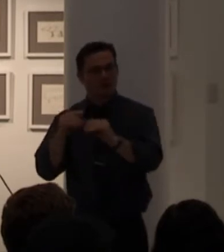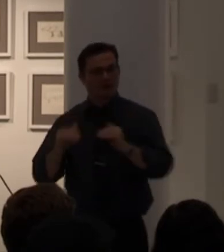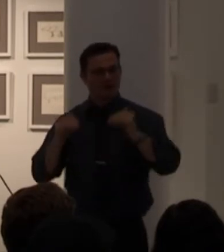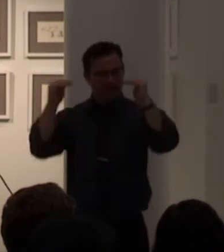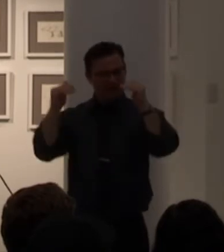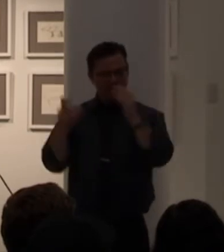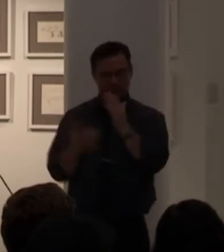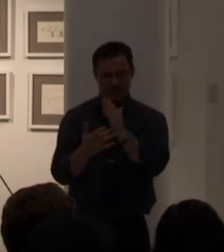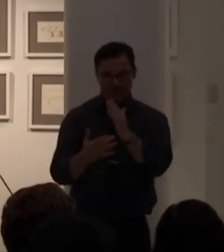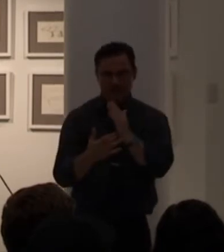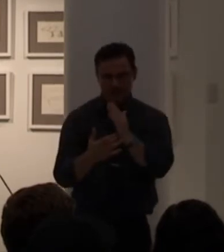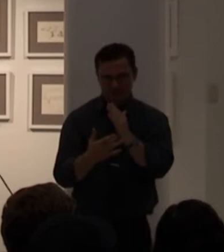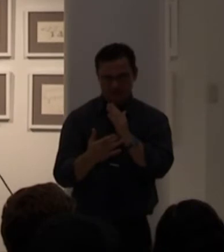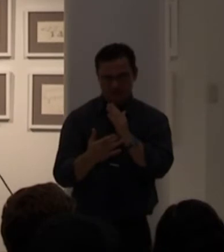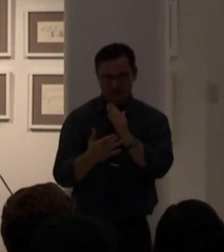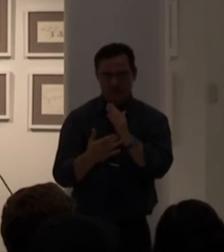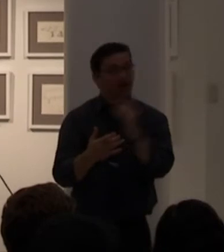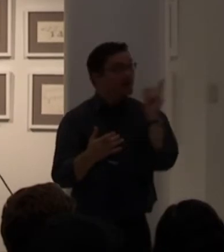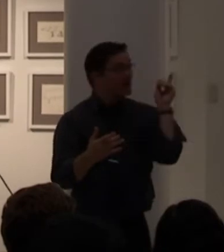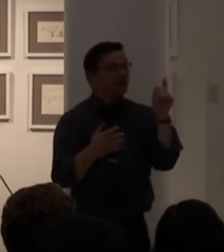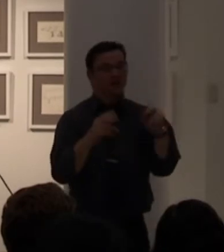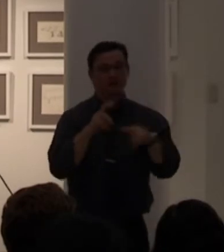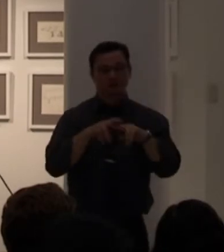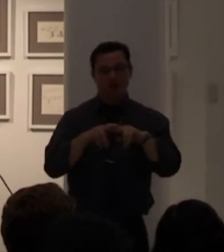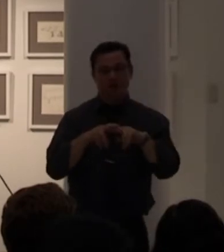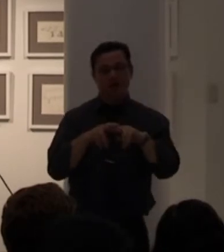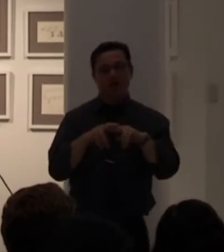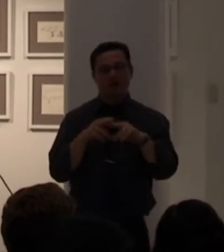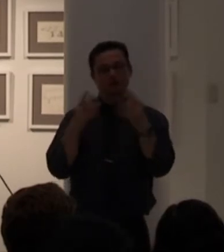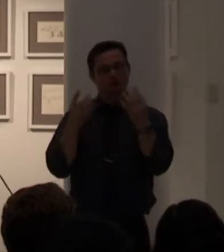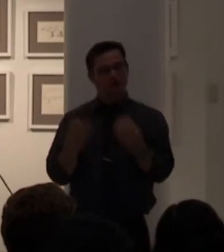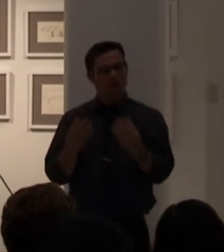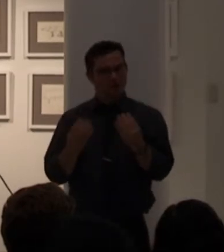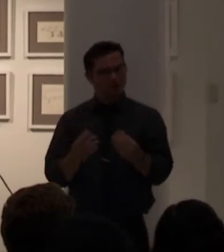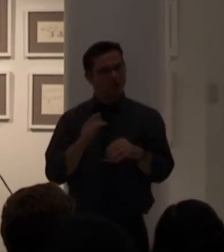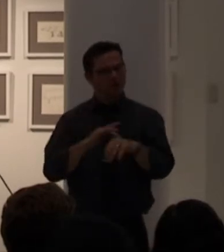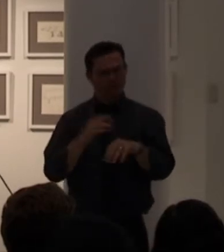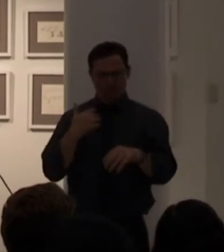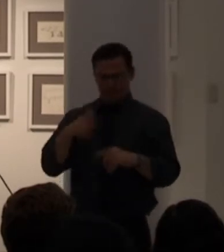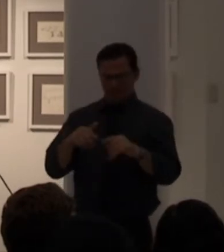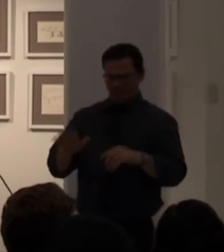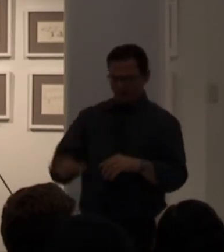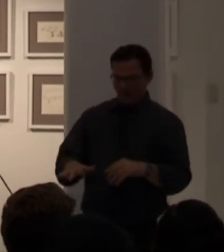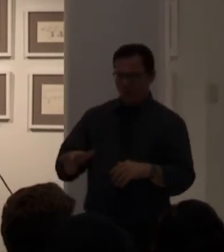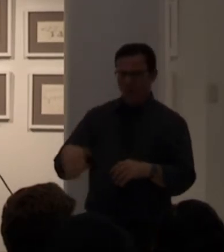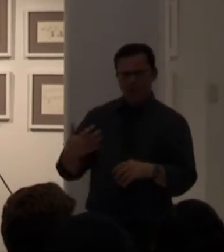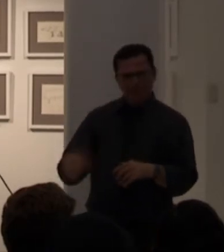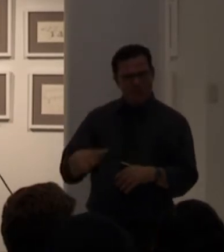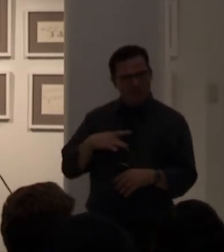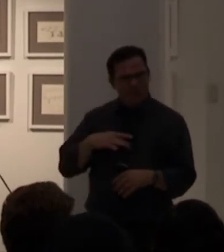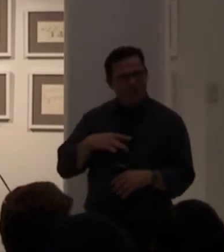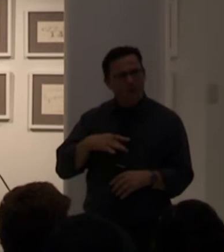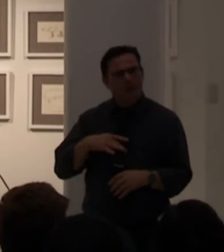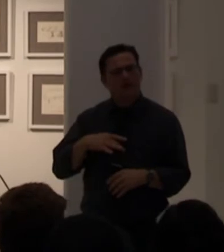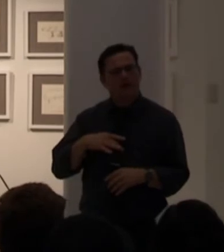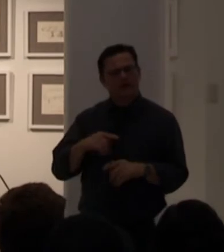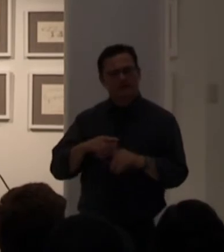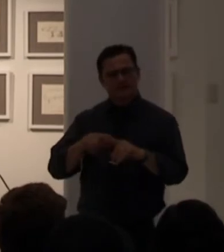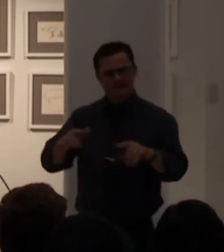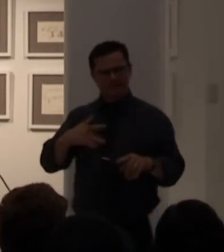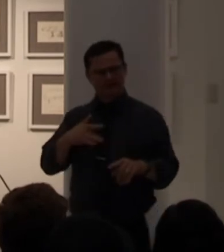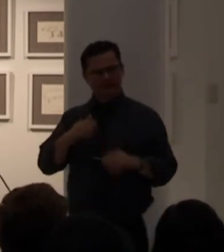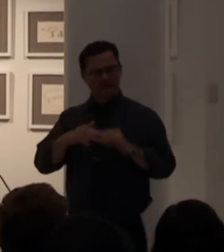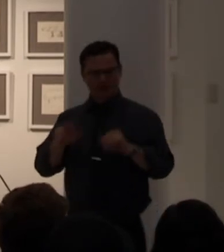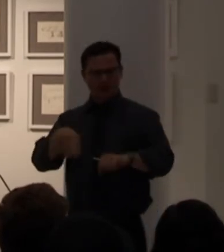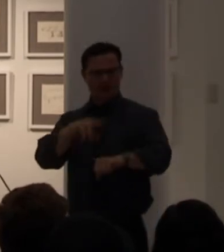of technology. This chair has a soft touch, and so when you feel it, it just gives a different sensation of